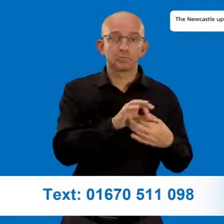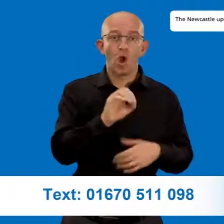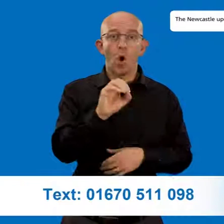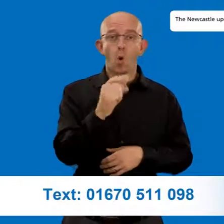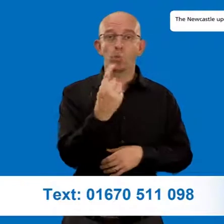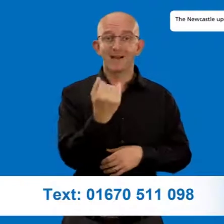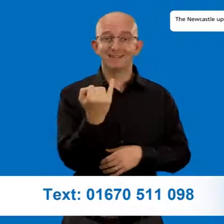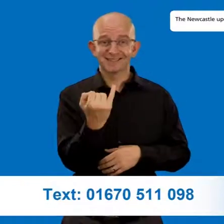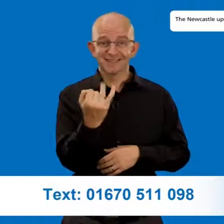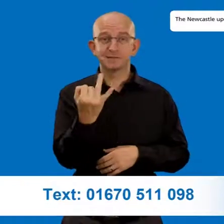01670